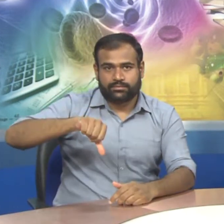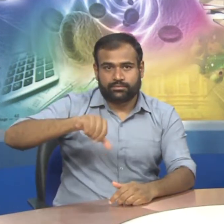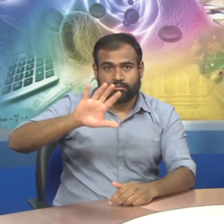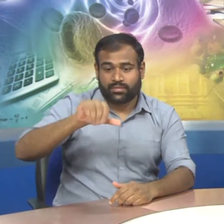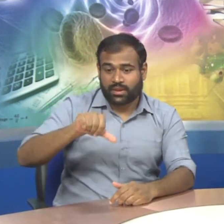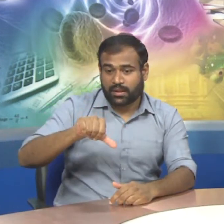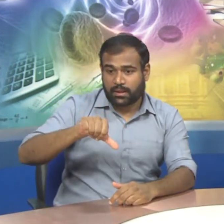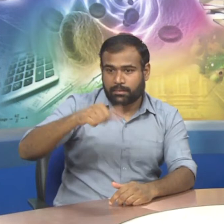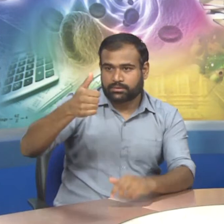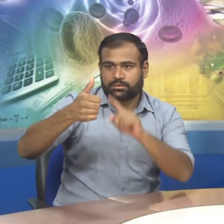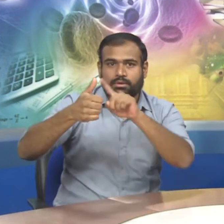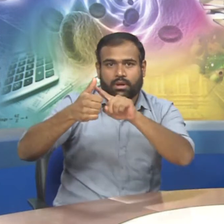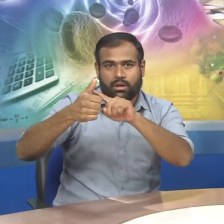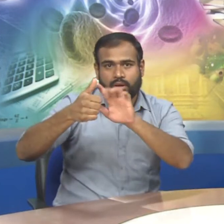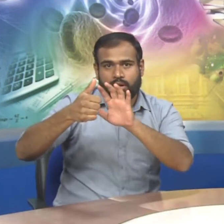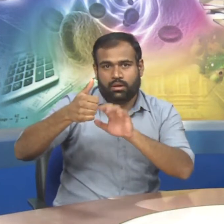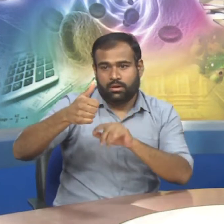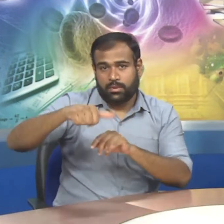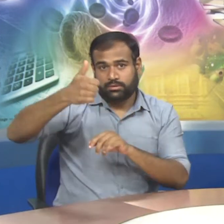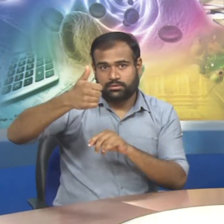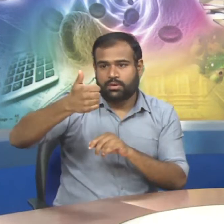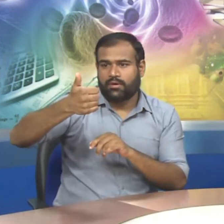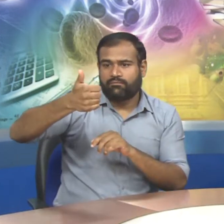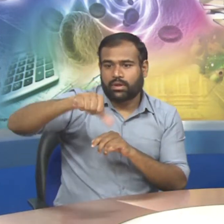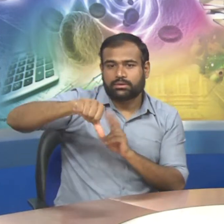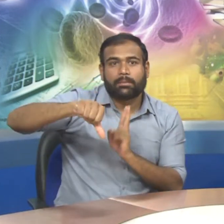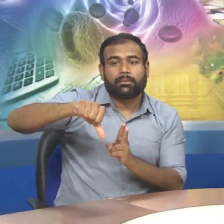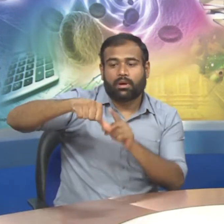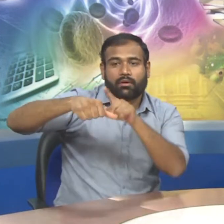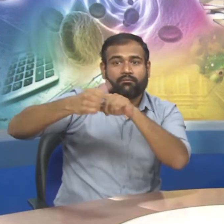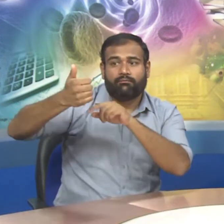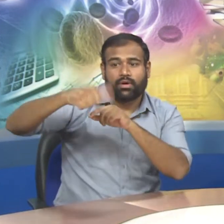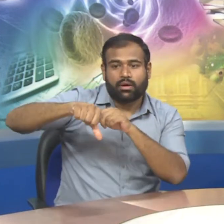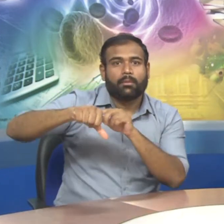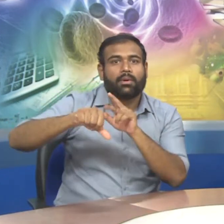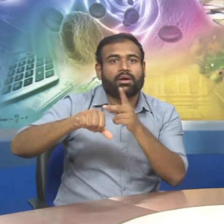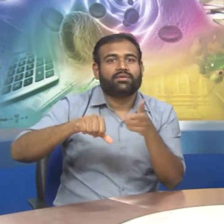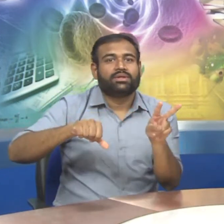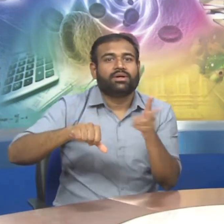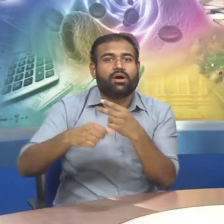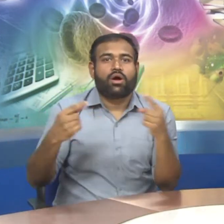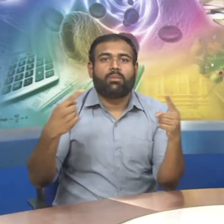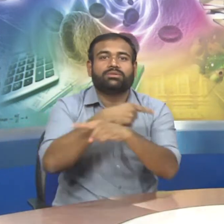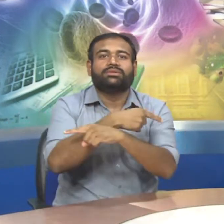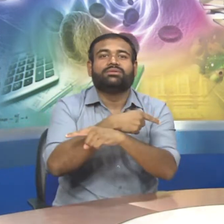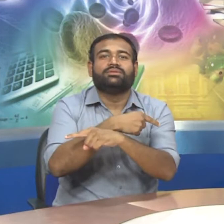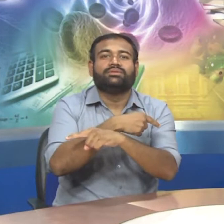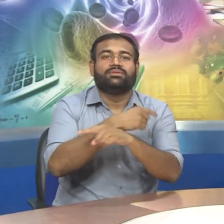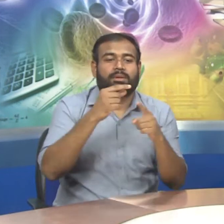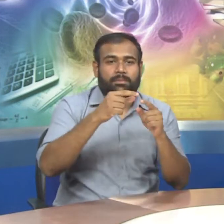fail. So this is pass and this is fail. Both have opposite direction.